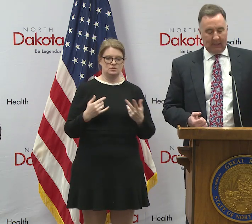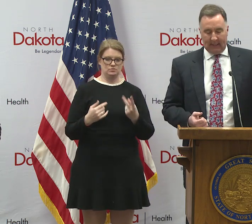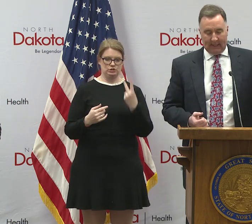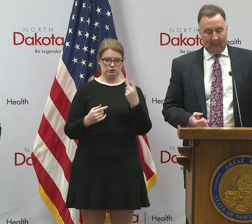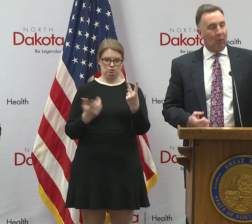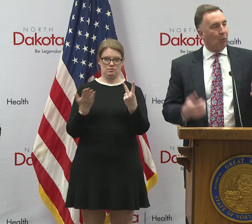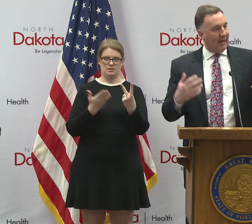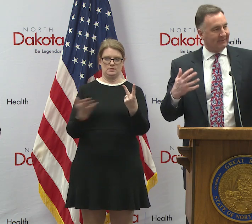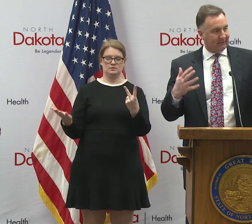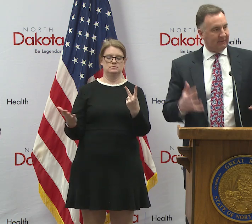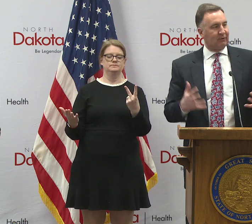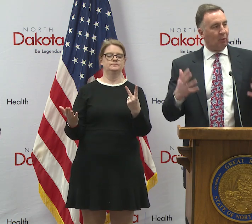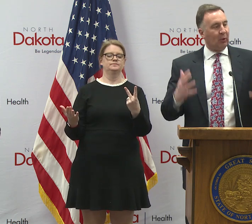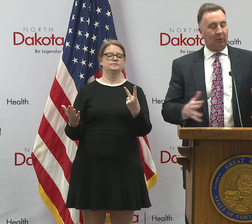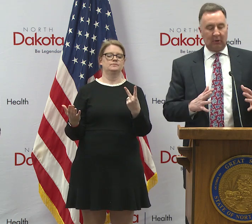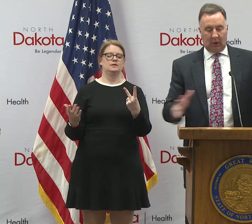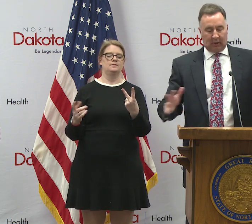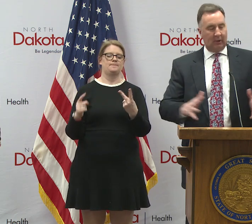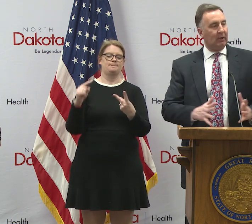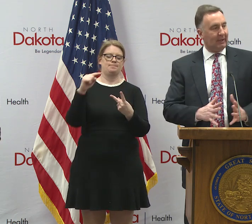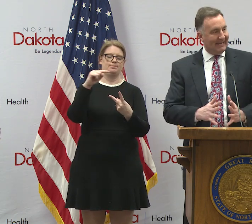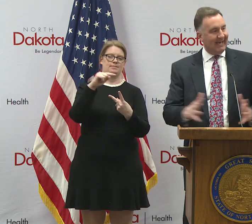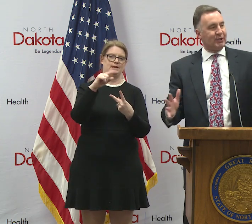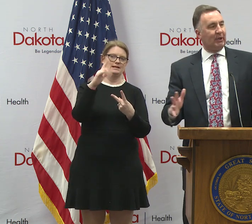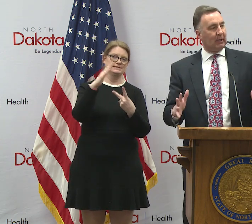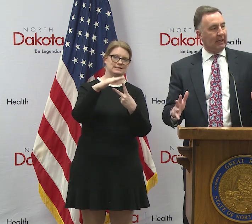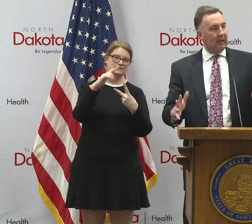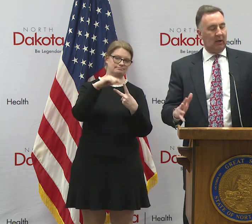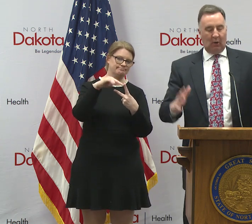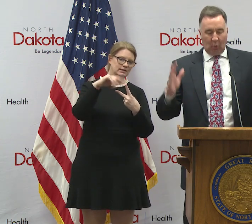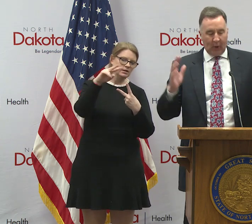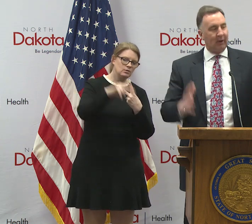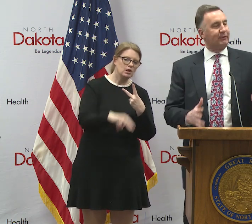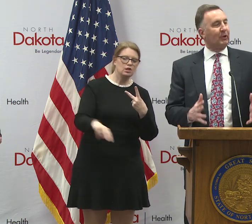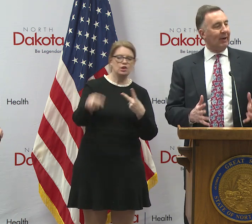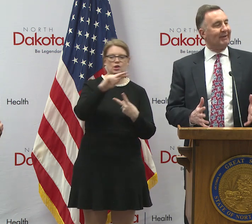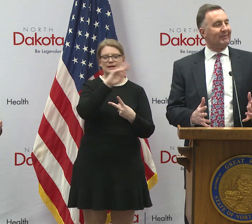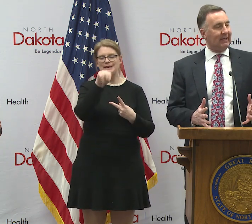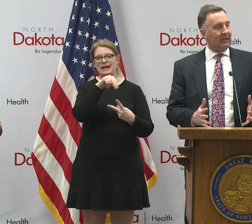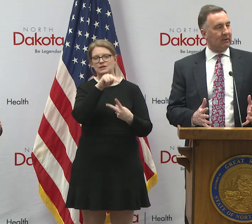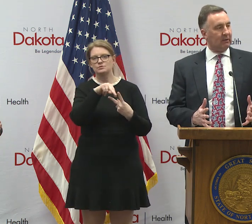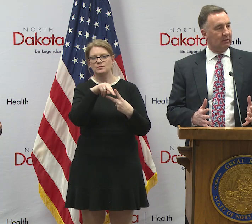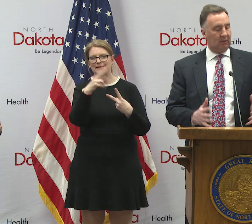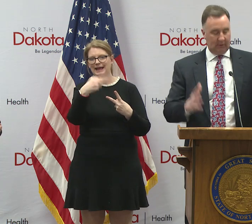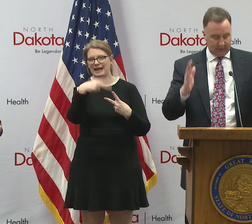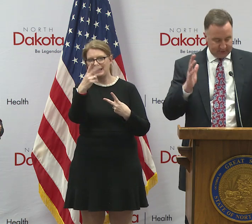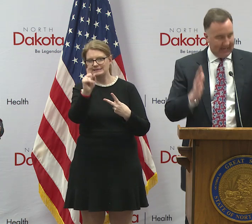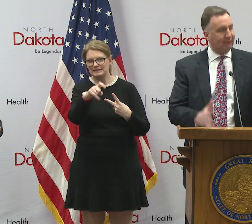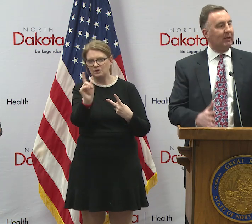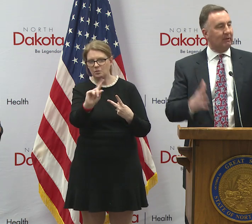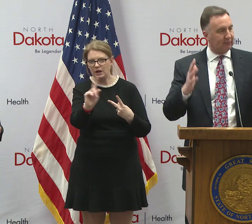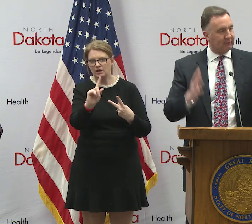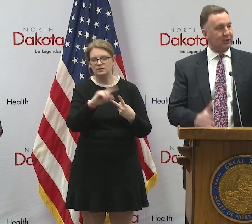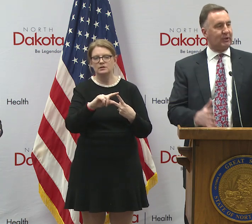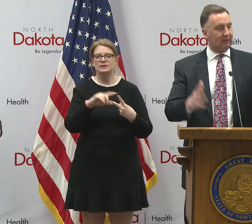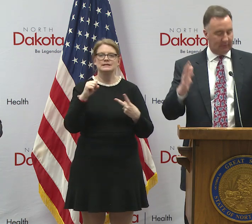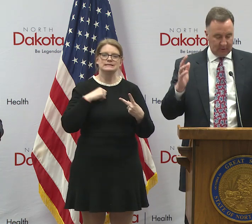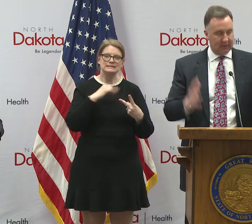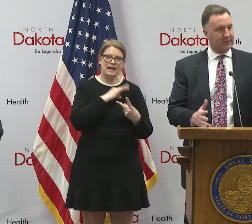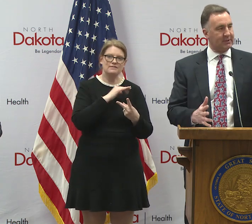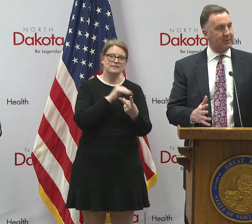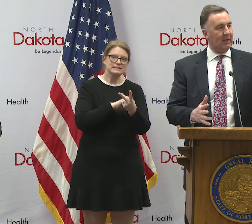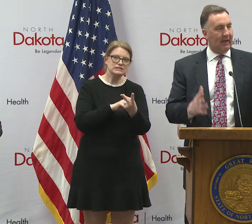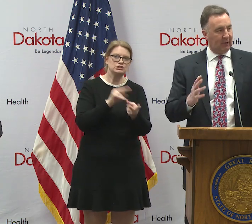things. As a system, we will look nationally. Where is the greatest need? Staffing,